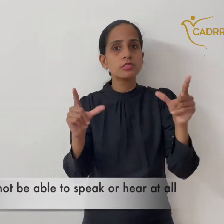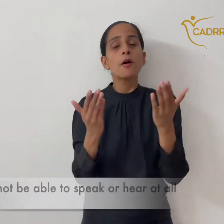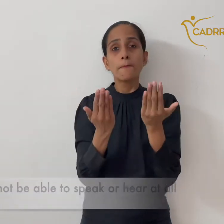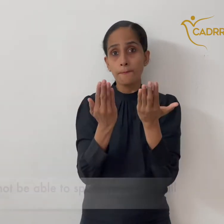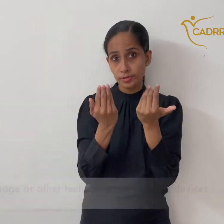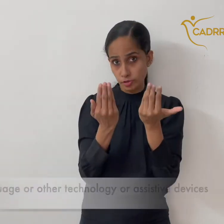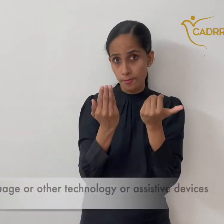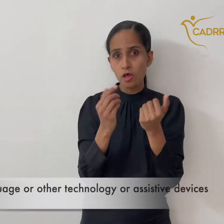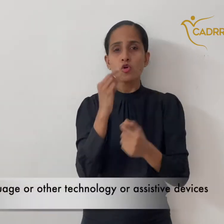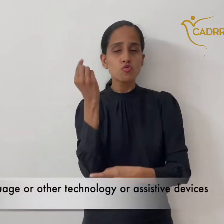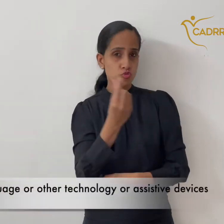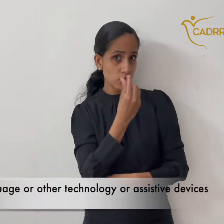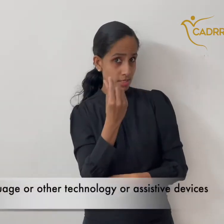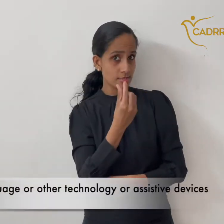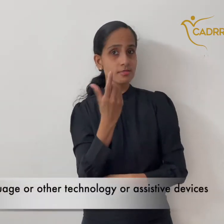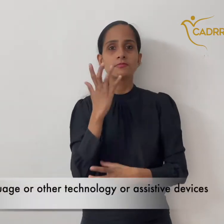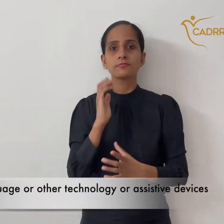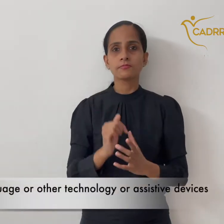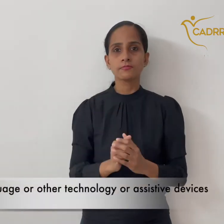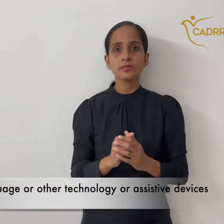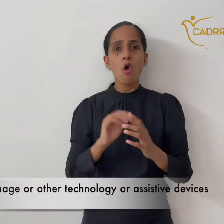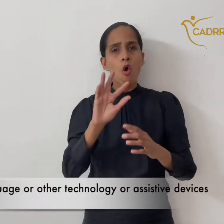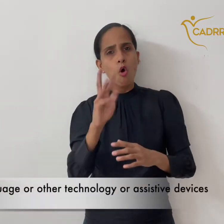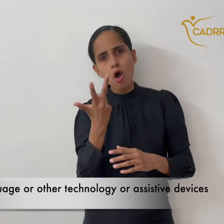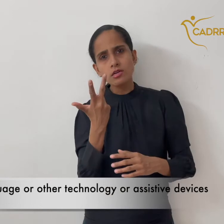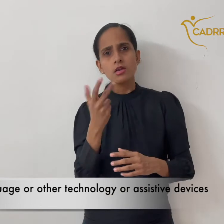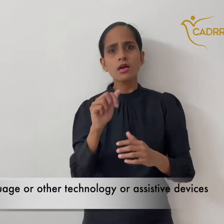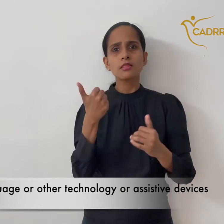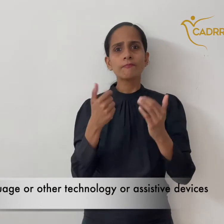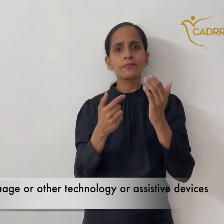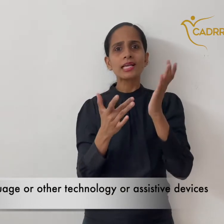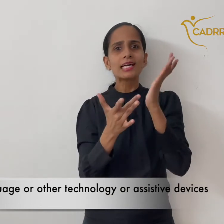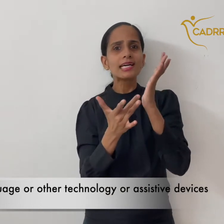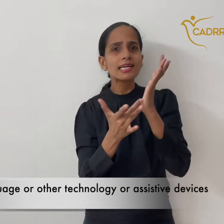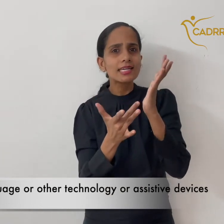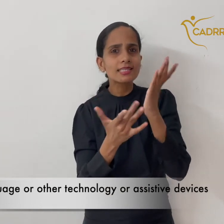use sign language or other technology or assistive device.